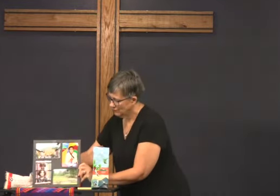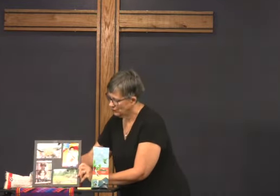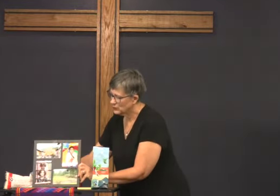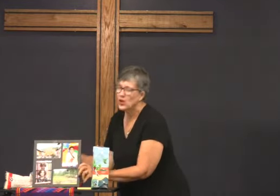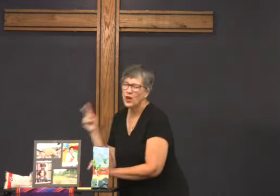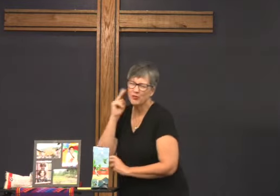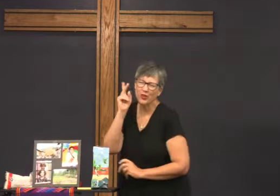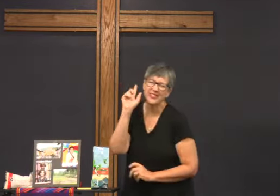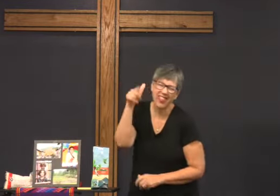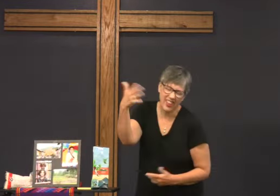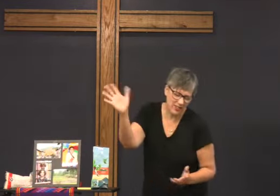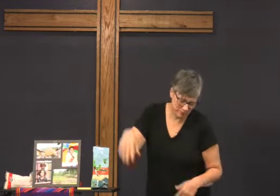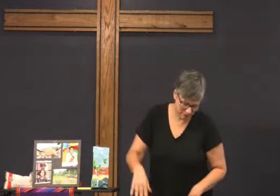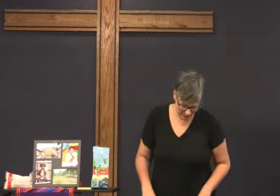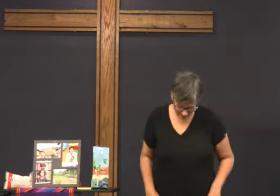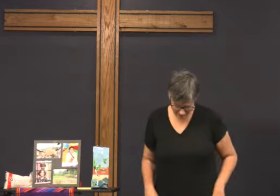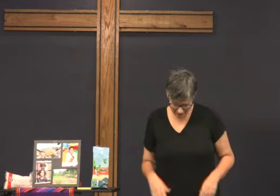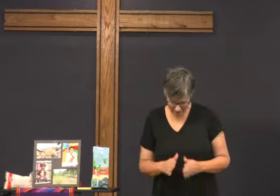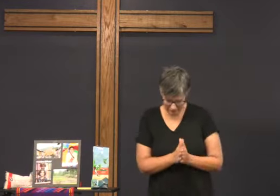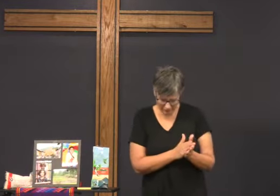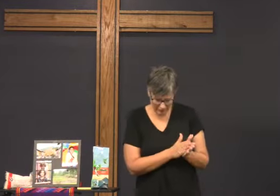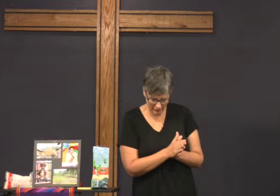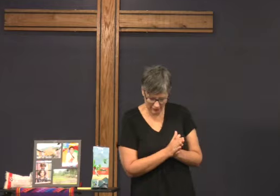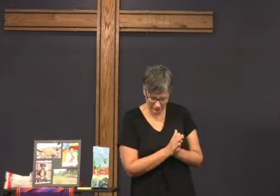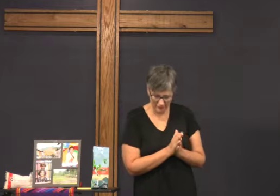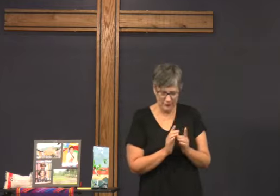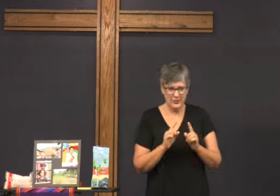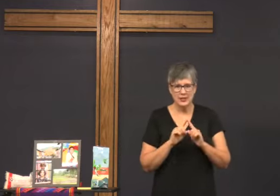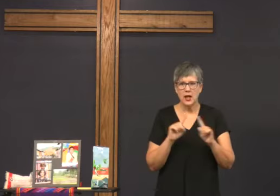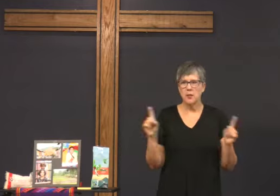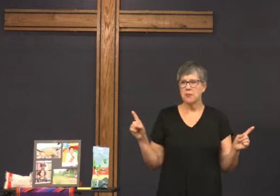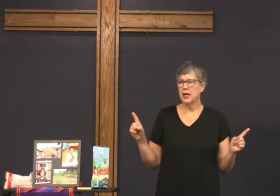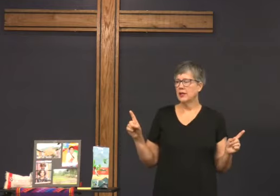I have some pictures here. You can look at them later.